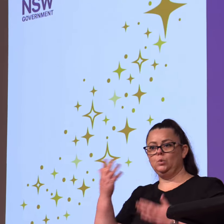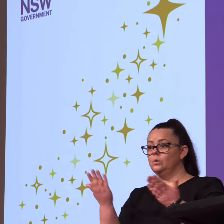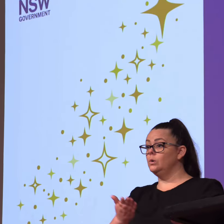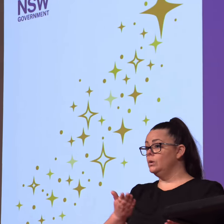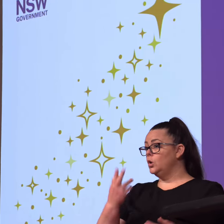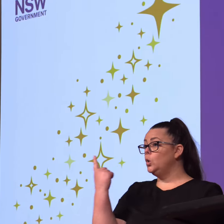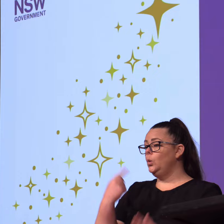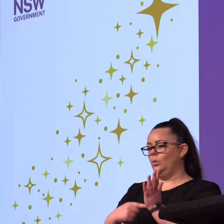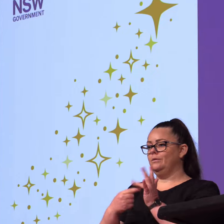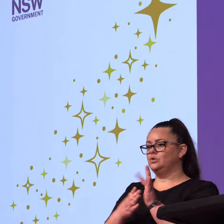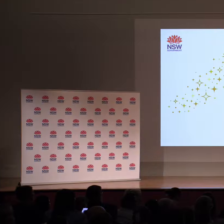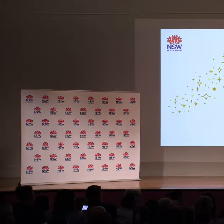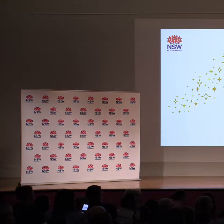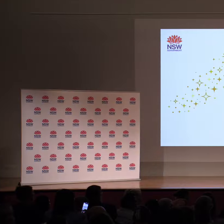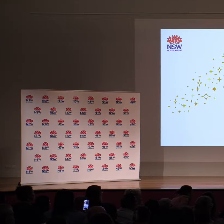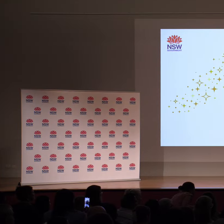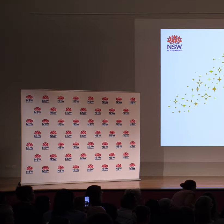Tom.